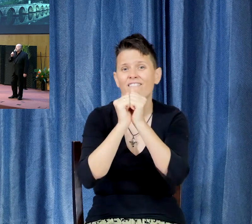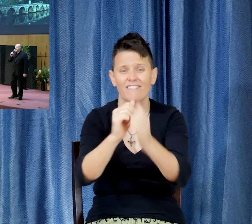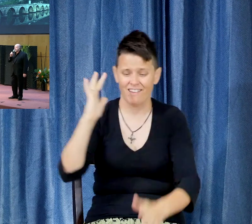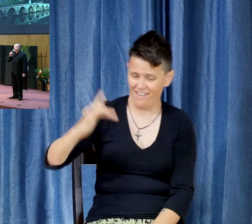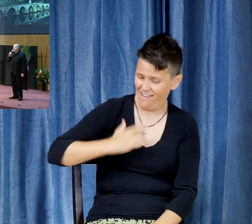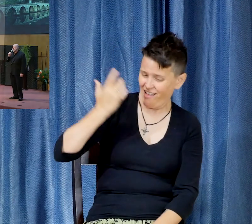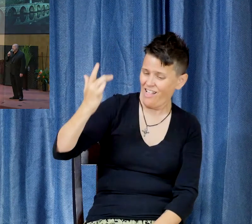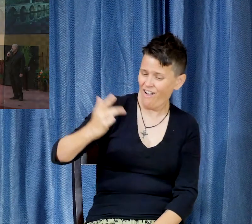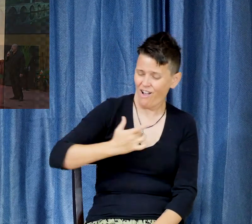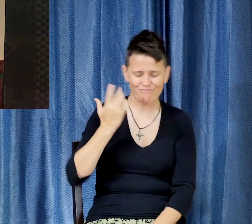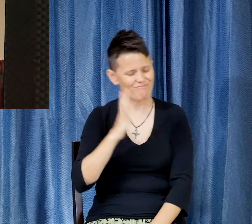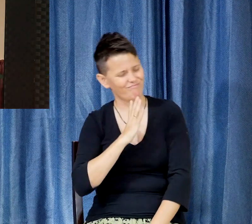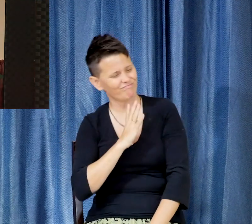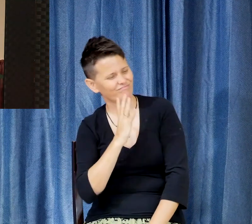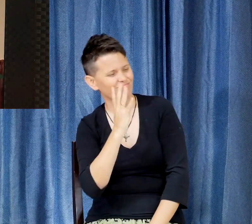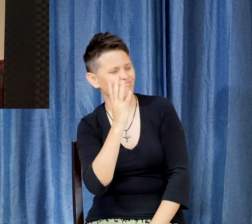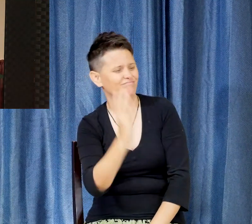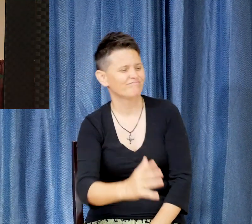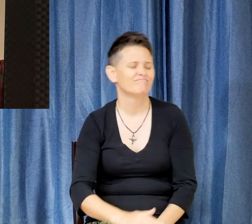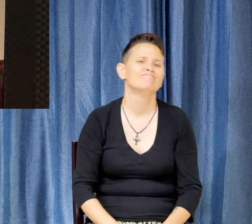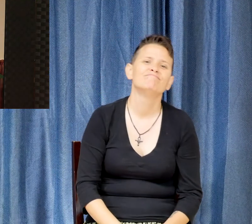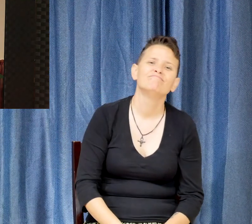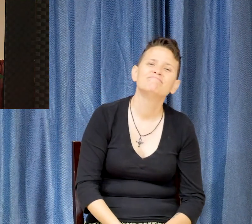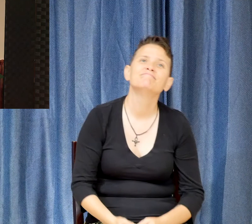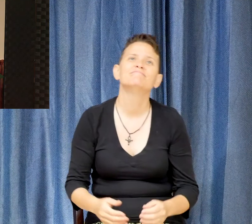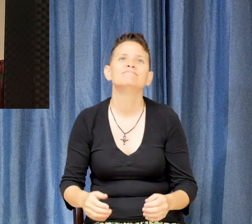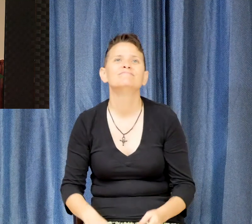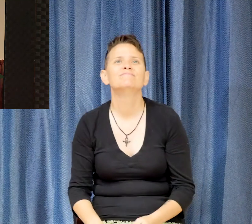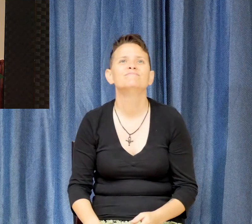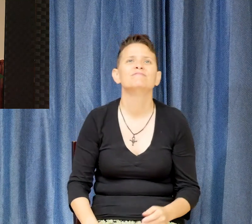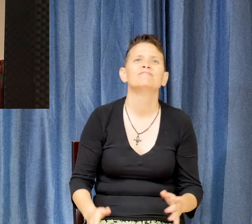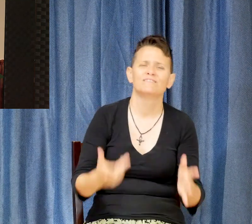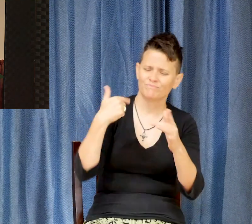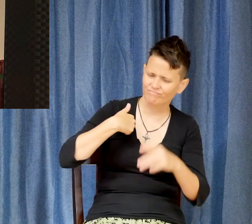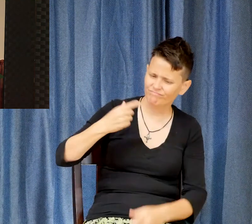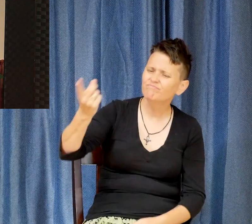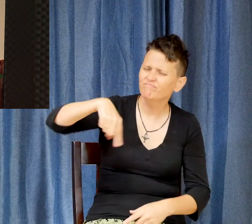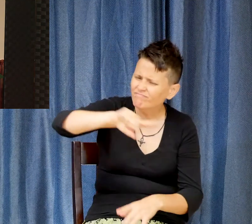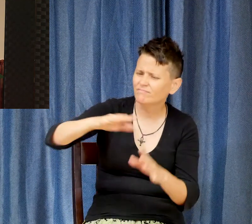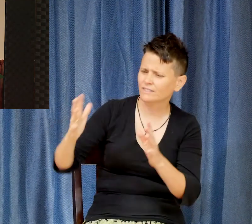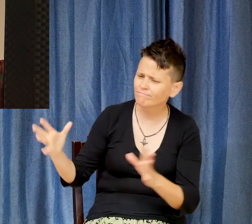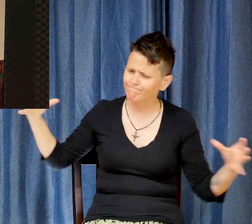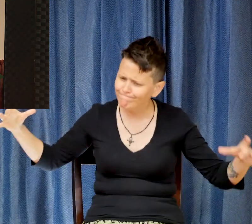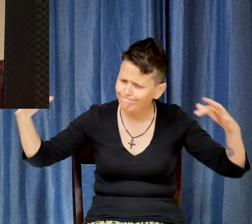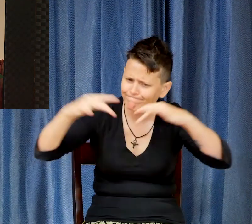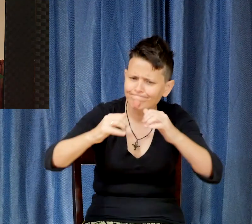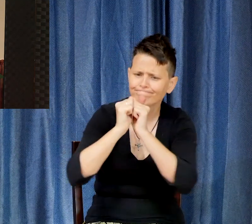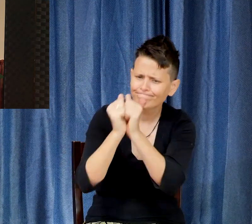and feel alright. One more thing. Let's get together to stop this